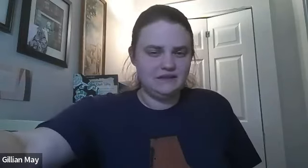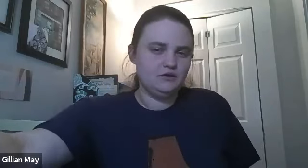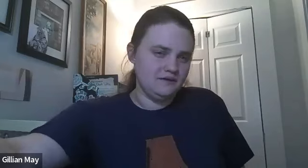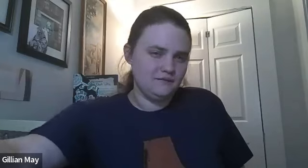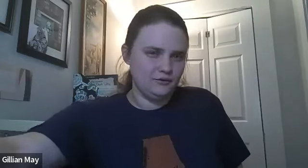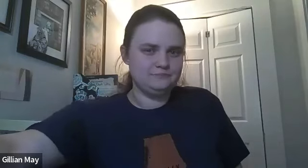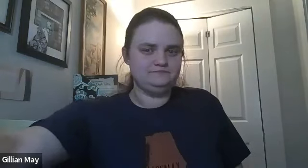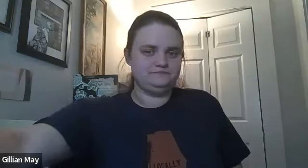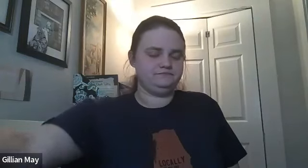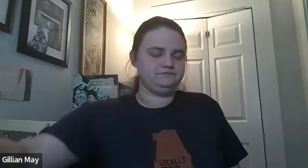like grateful.